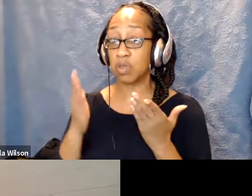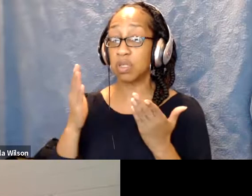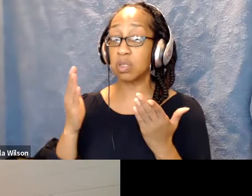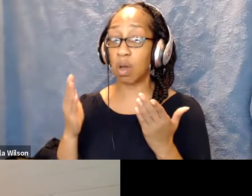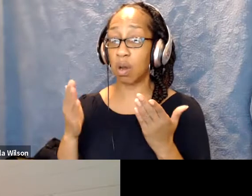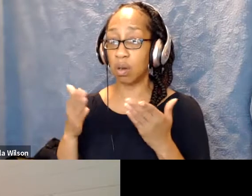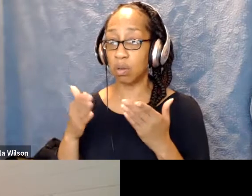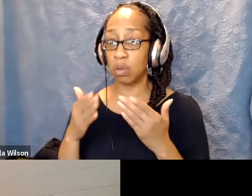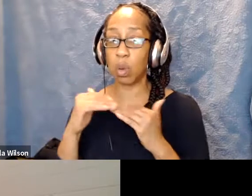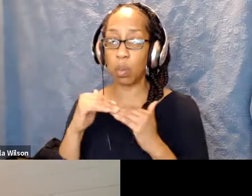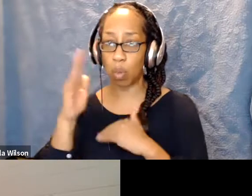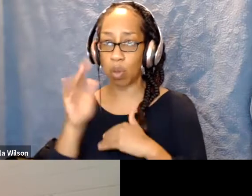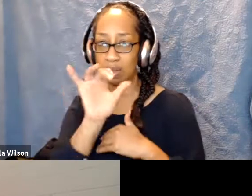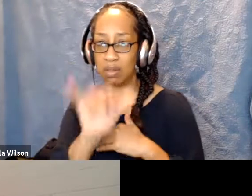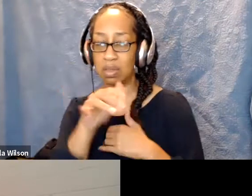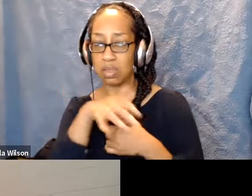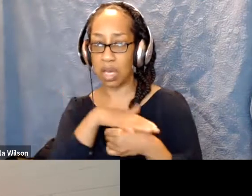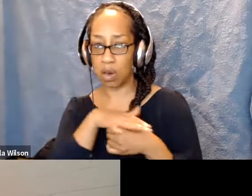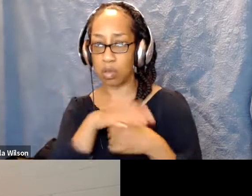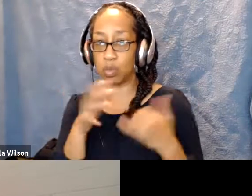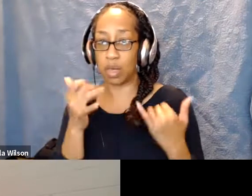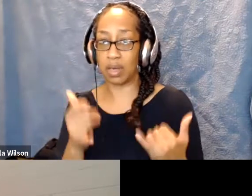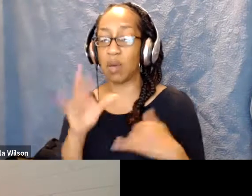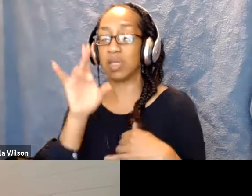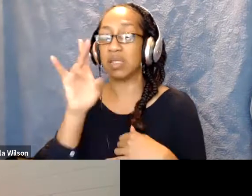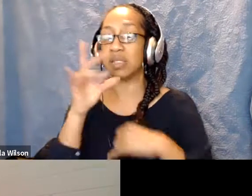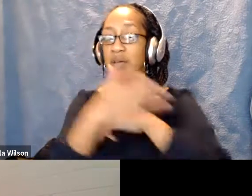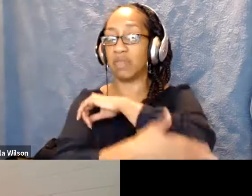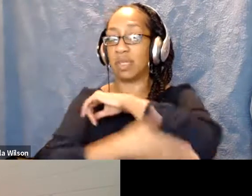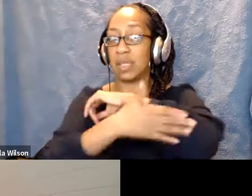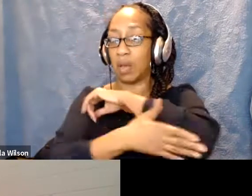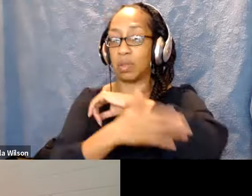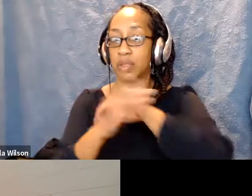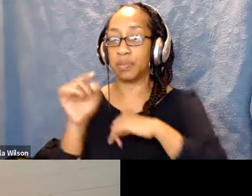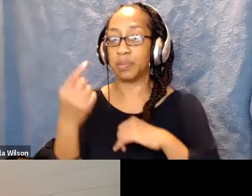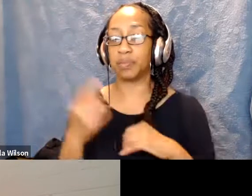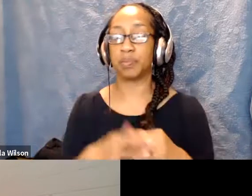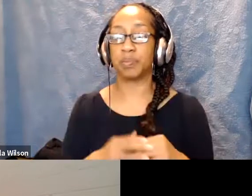those 7 counties. Next slide, please.